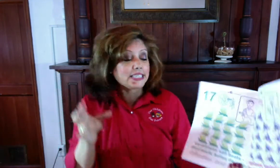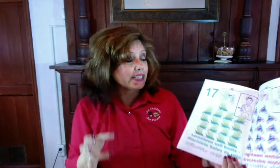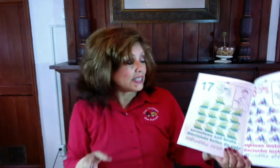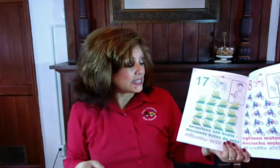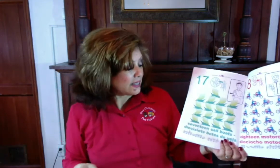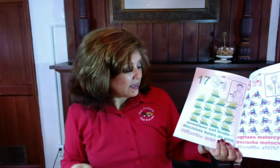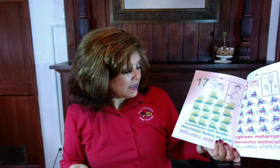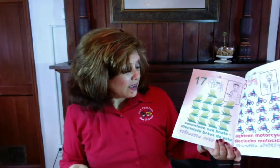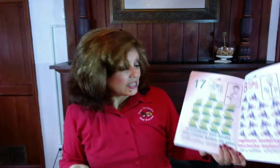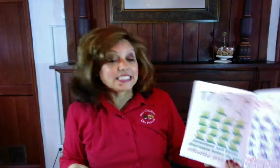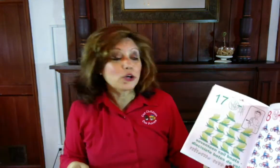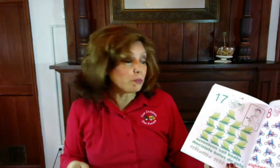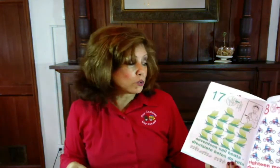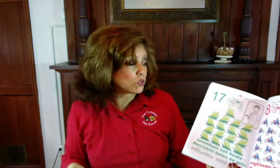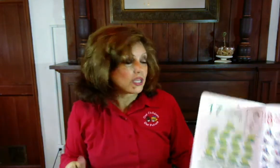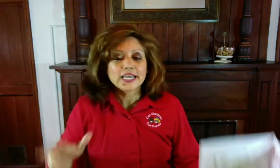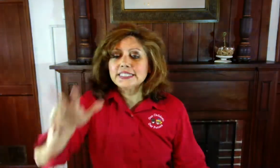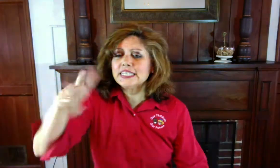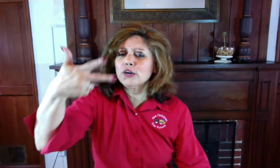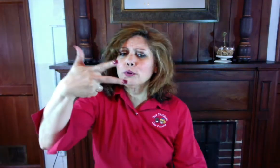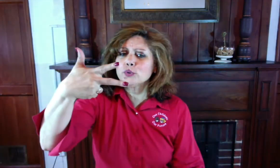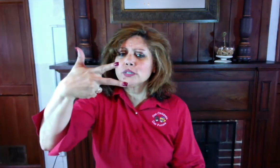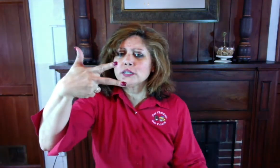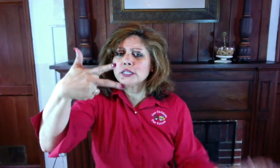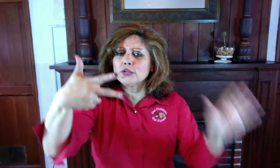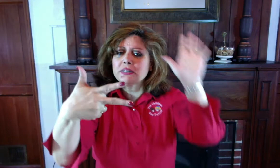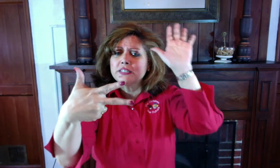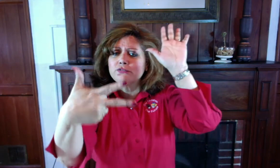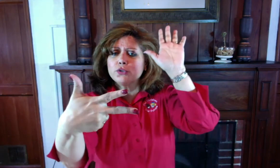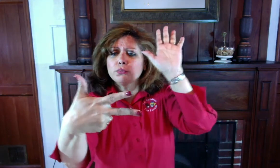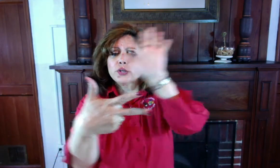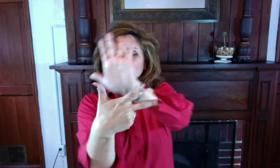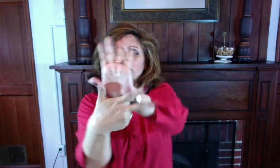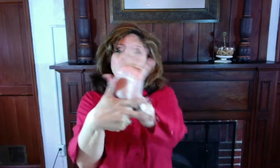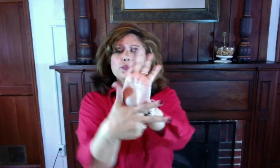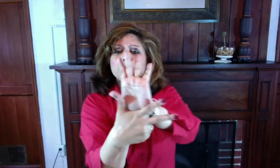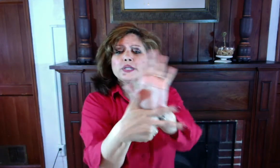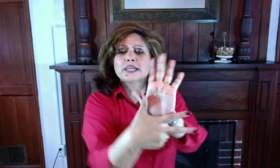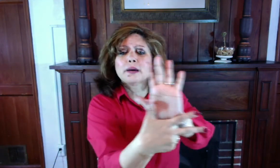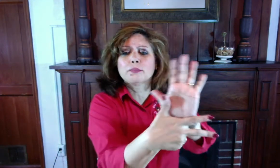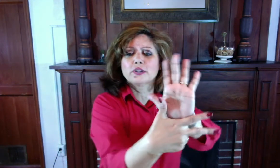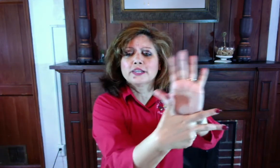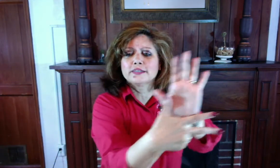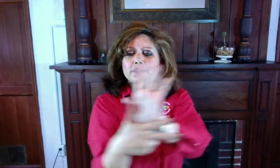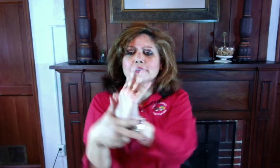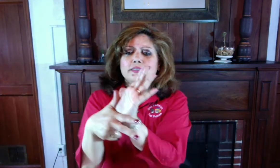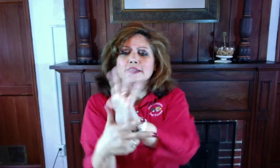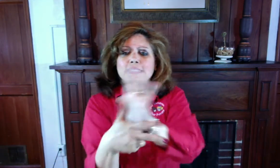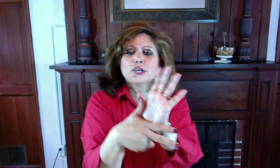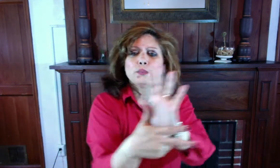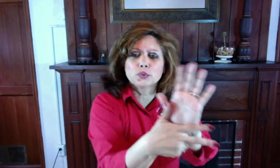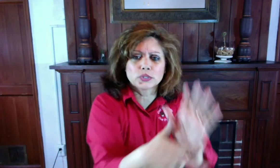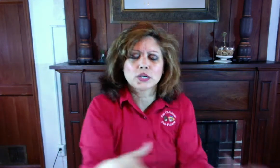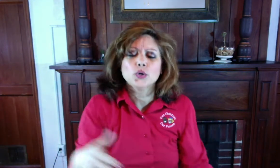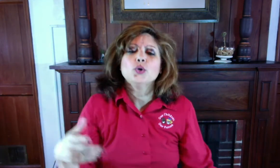17 sailboats. And sailboats are a little bit different. You put a 3 and you put a top on it. Sailboats.